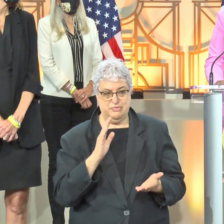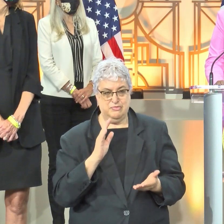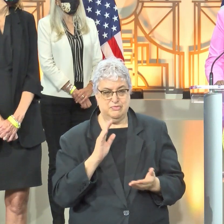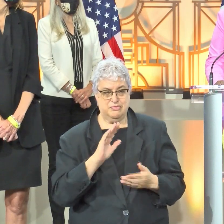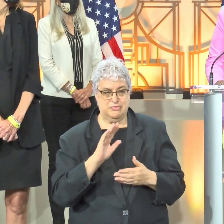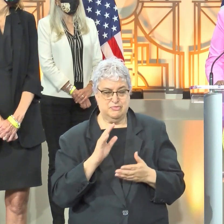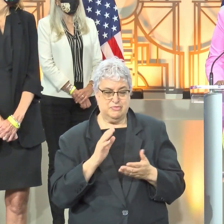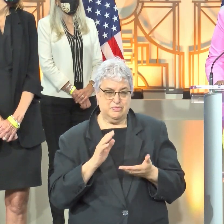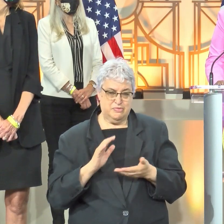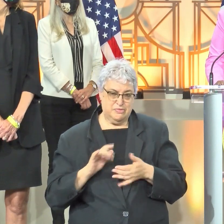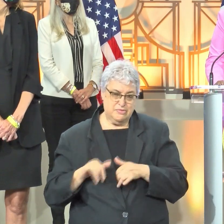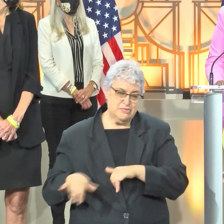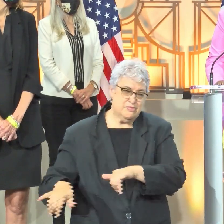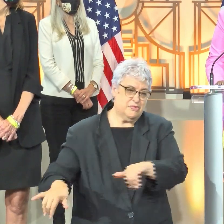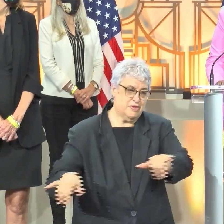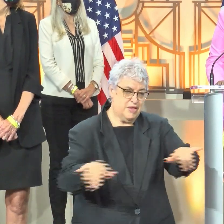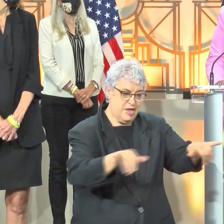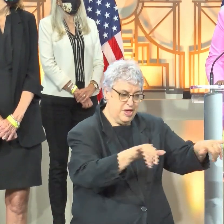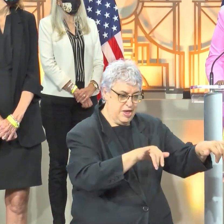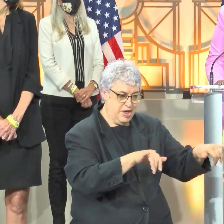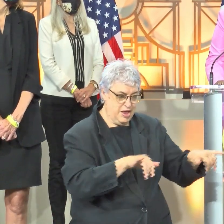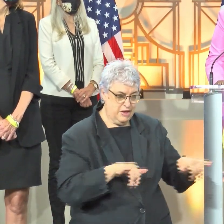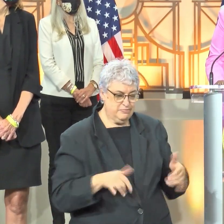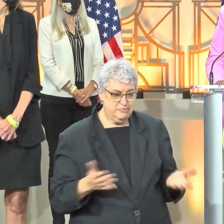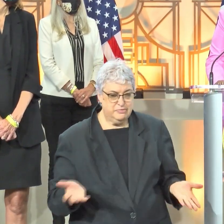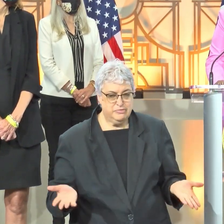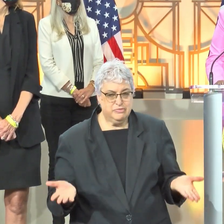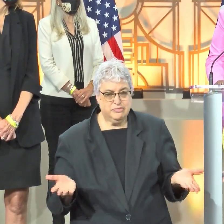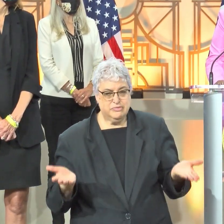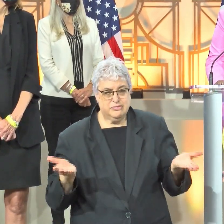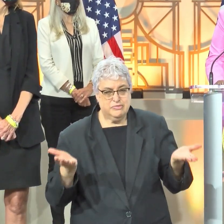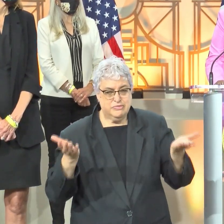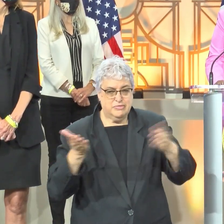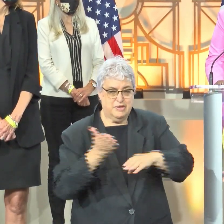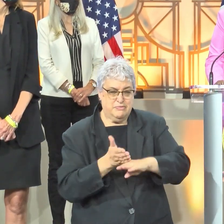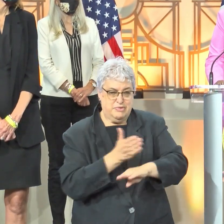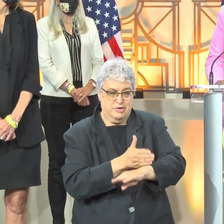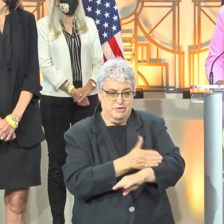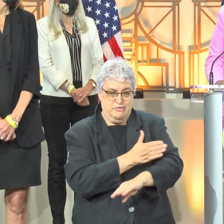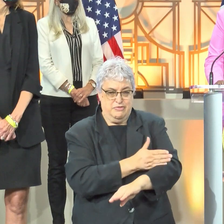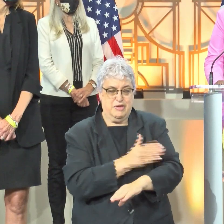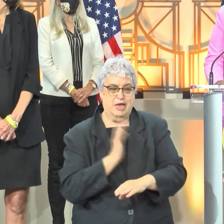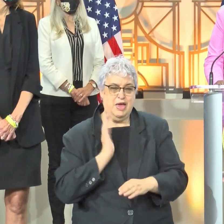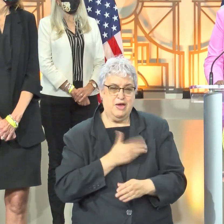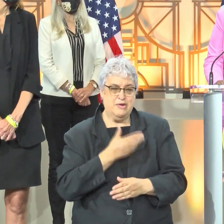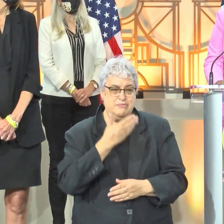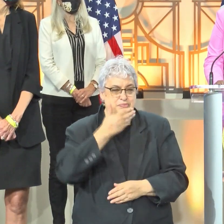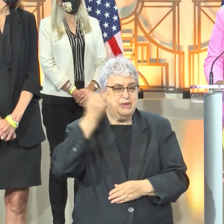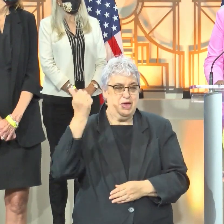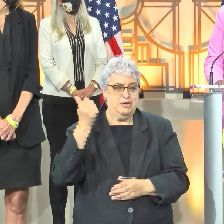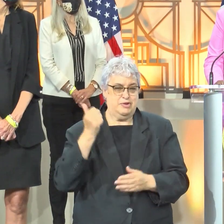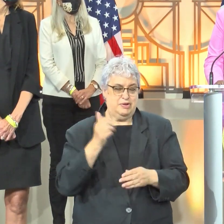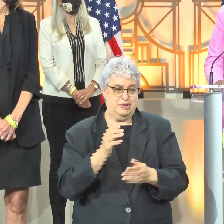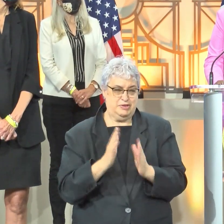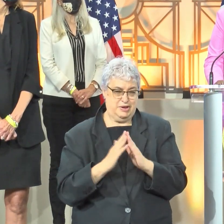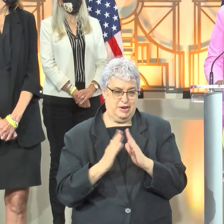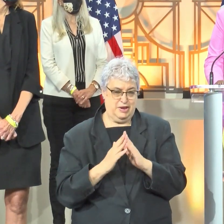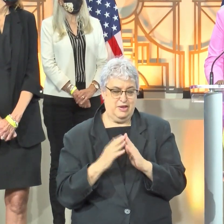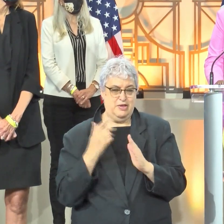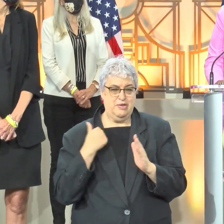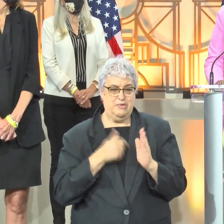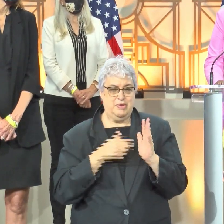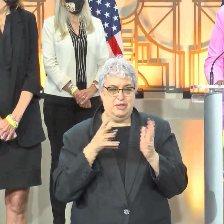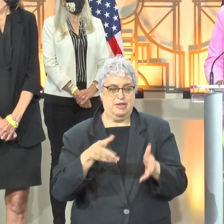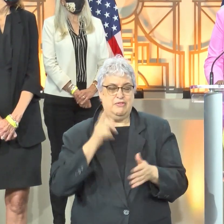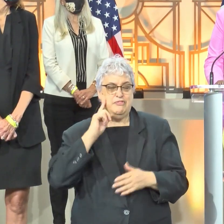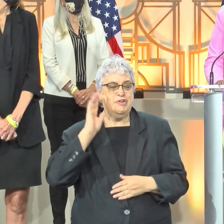of our collective efforts will uplift, improve, and make our city better so that we can leave a better city for